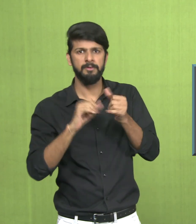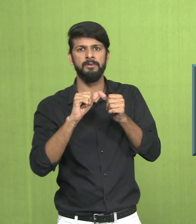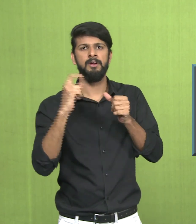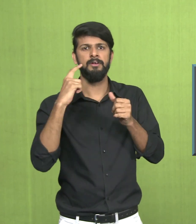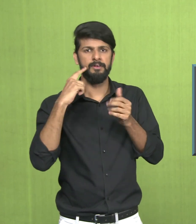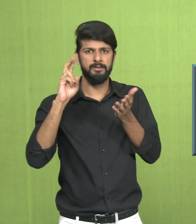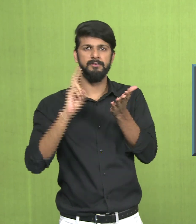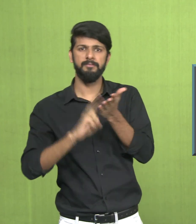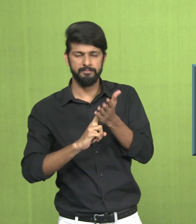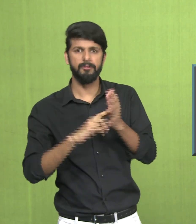you can email us at